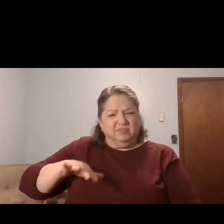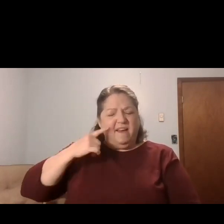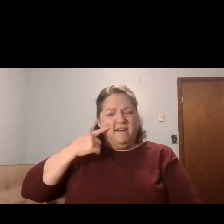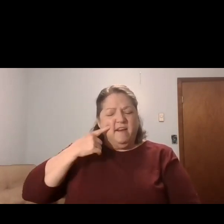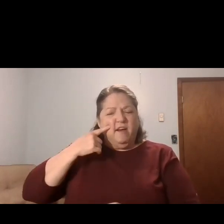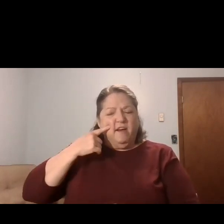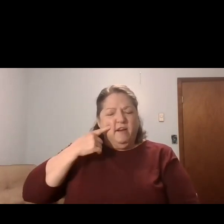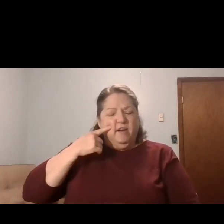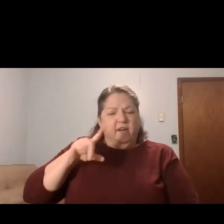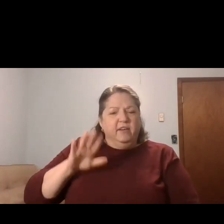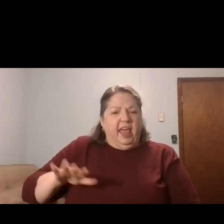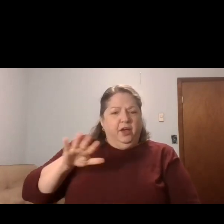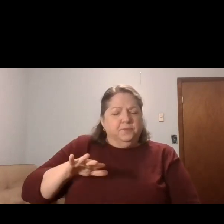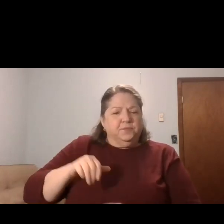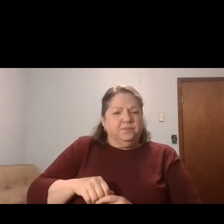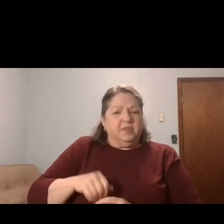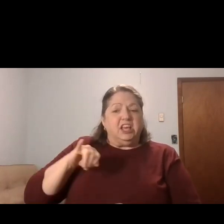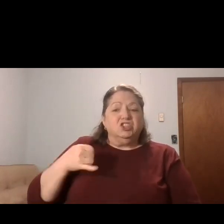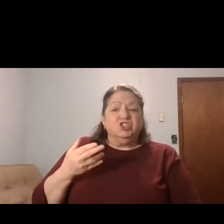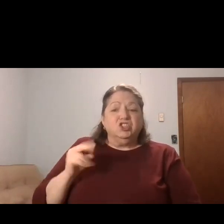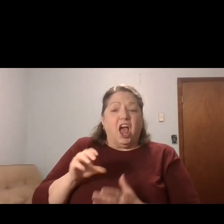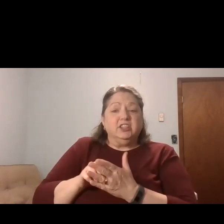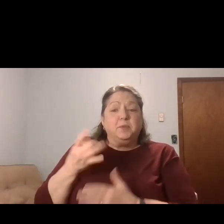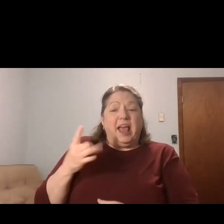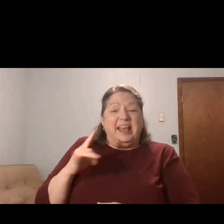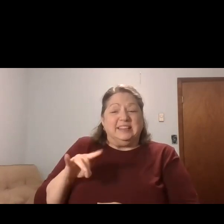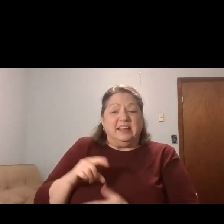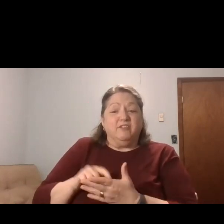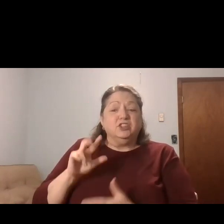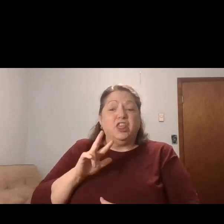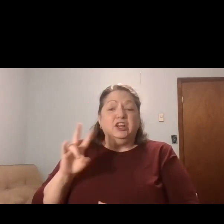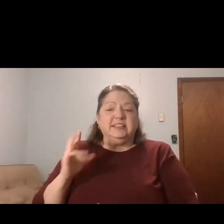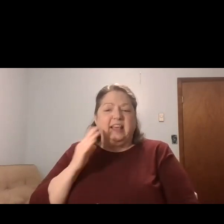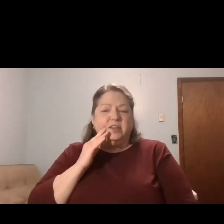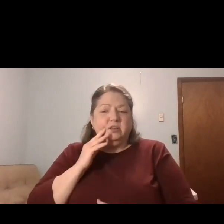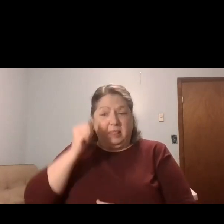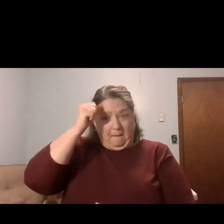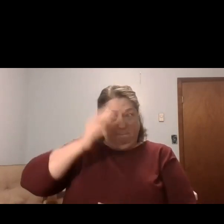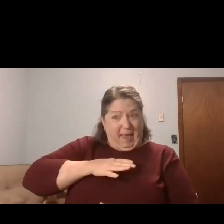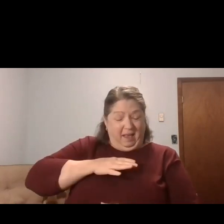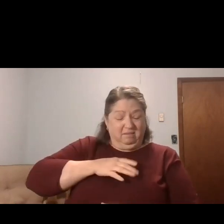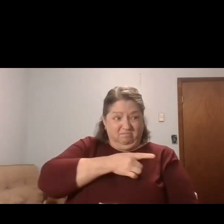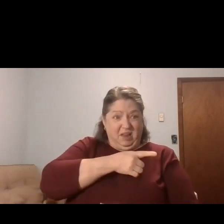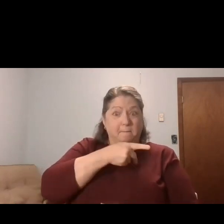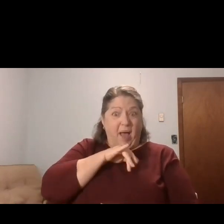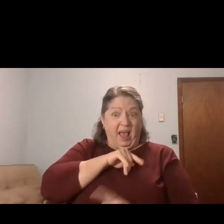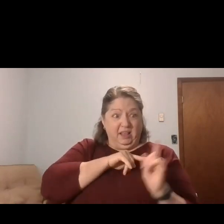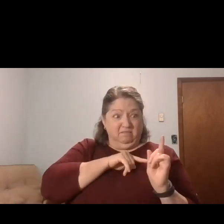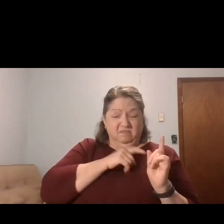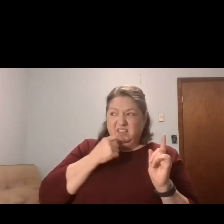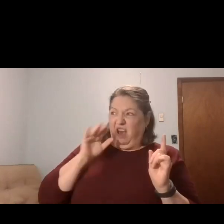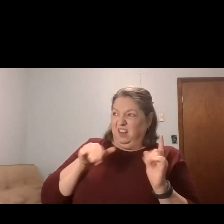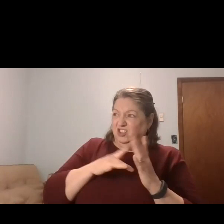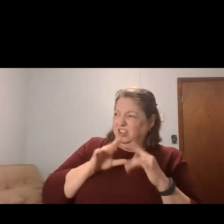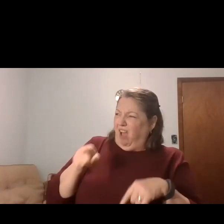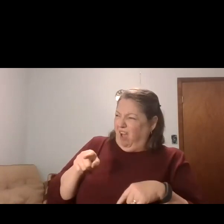Listen to the verse, John 18, 37. "Therefore, Pilate said to him, 'So you are a king?' And Jesus